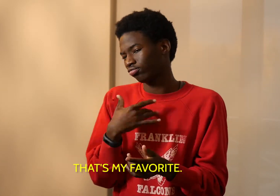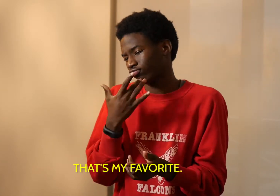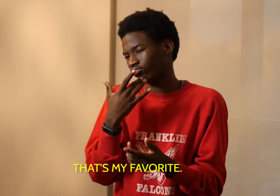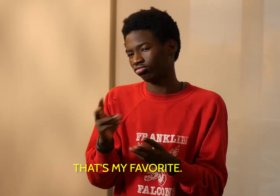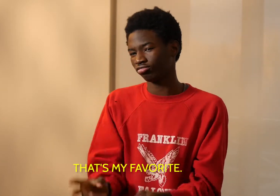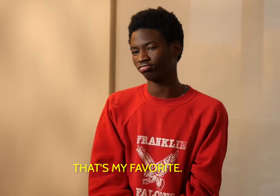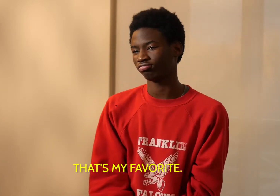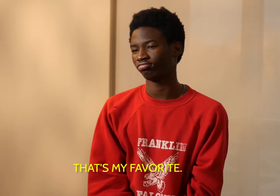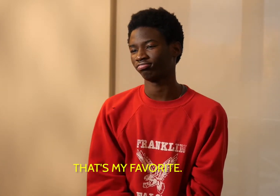That's my favorite.